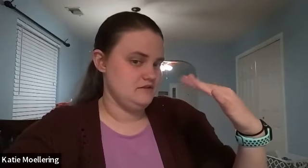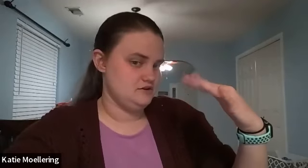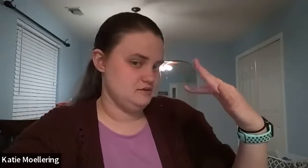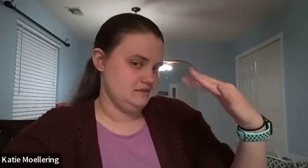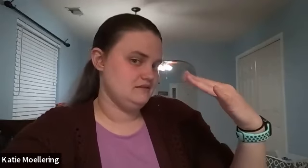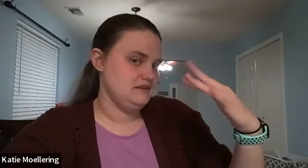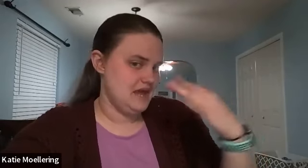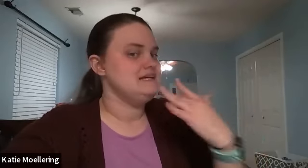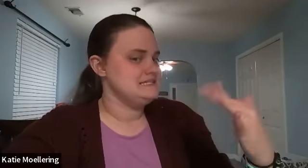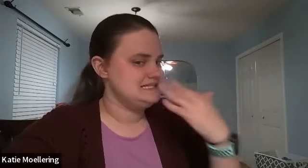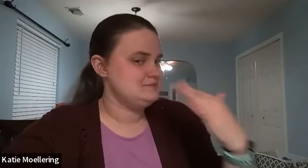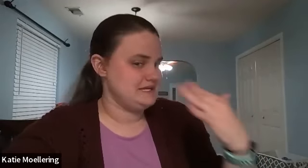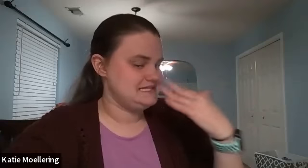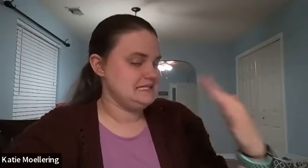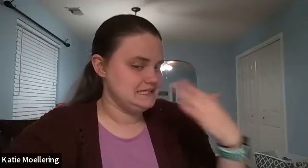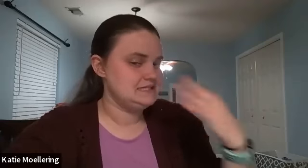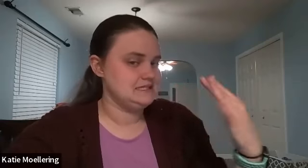they're doing, yeah, spicy.